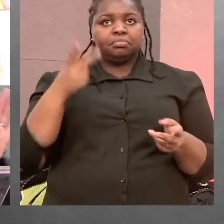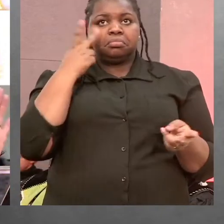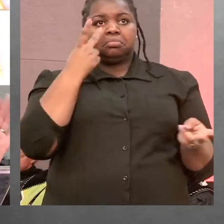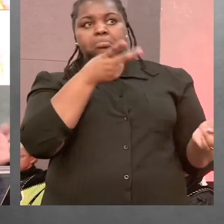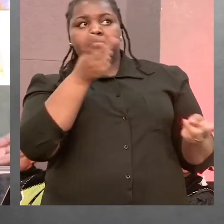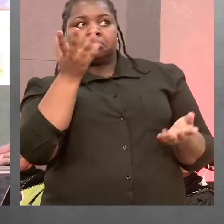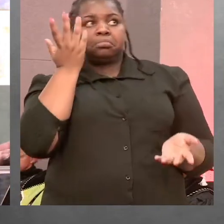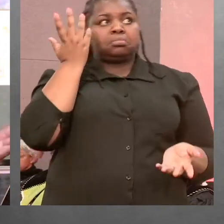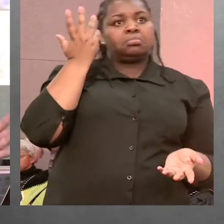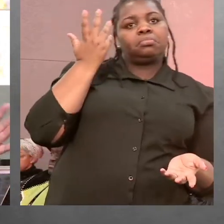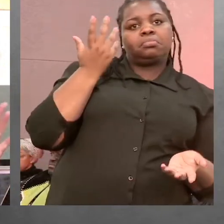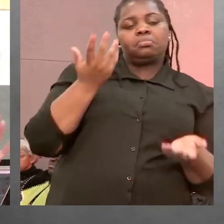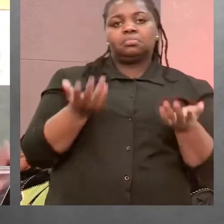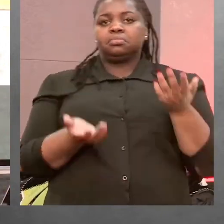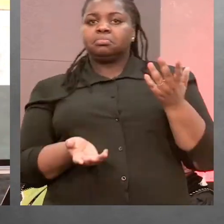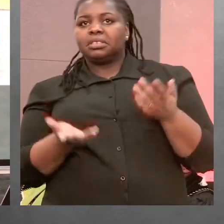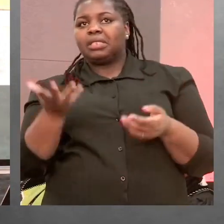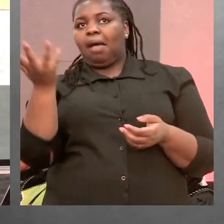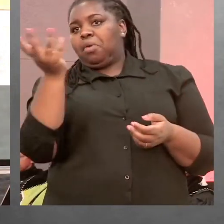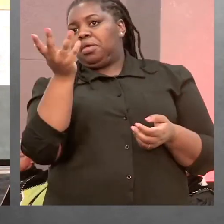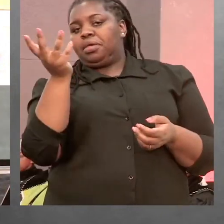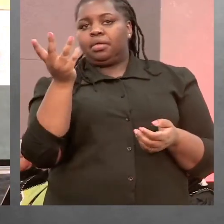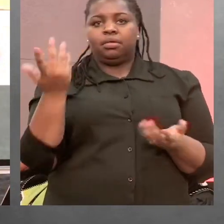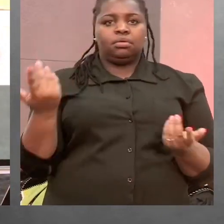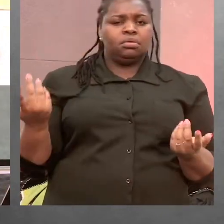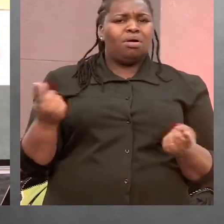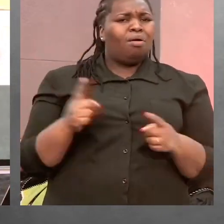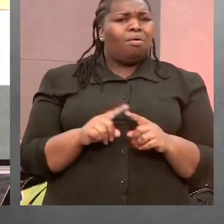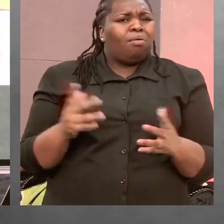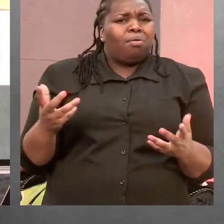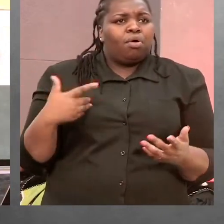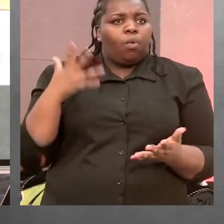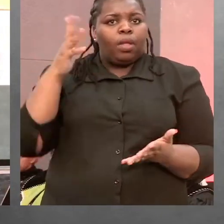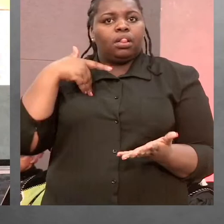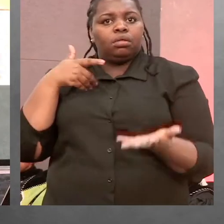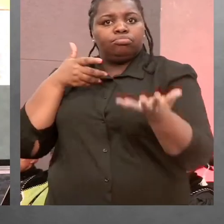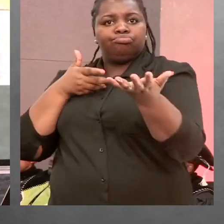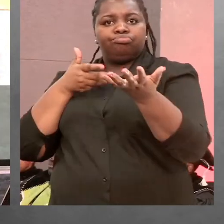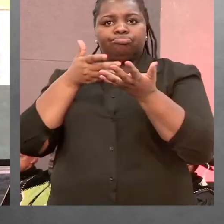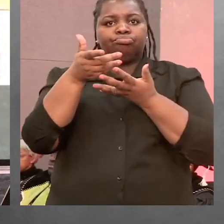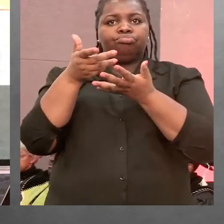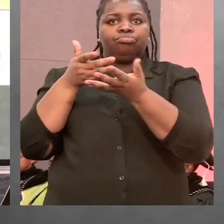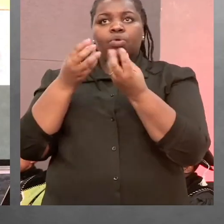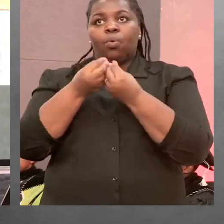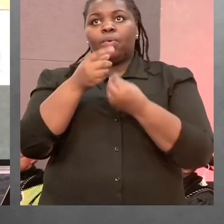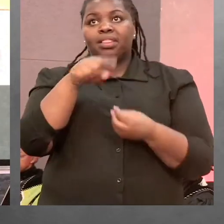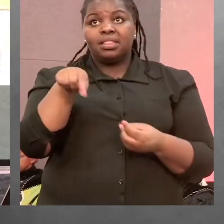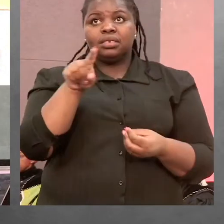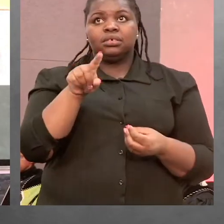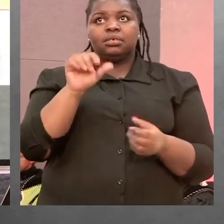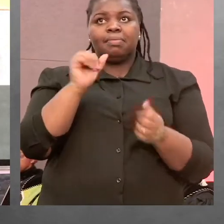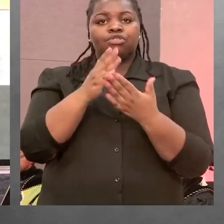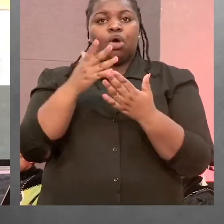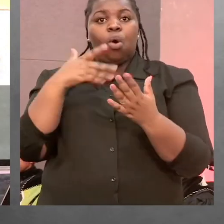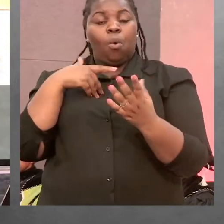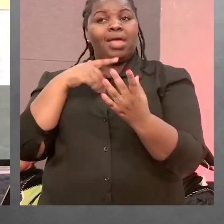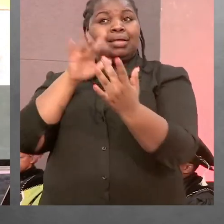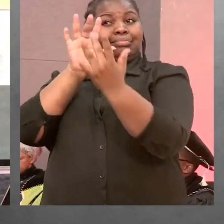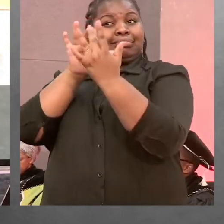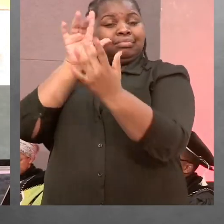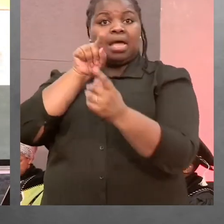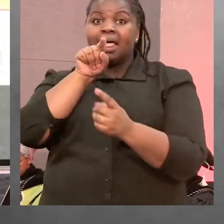maybe they land somewhere? Or are we going to engage with it and direct this